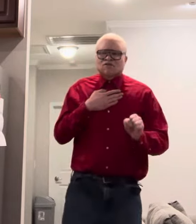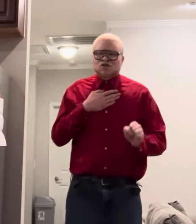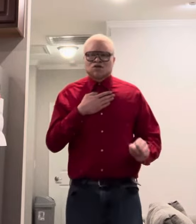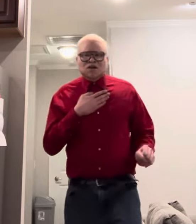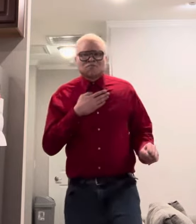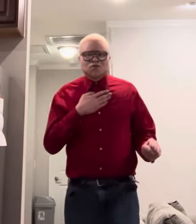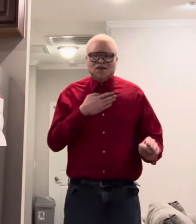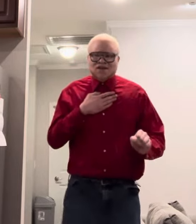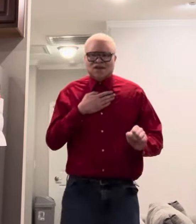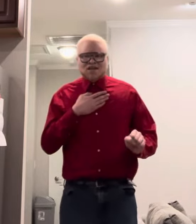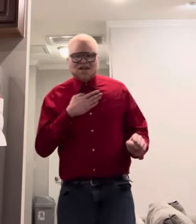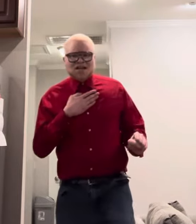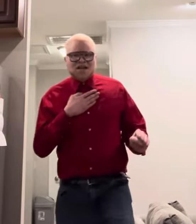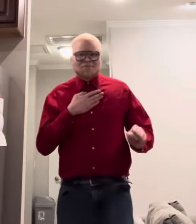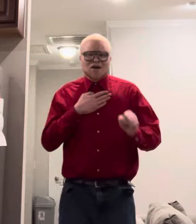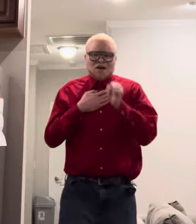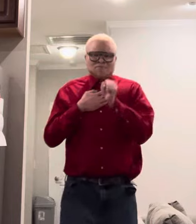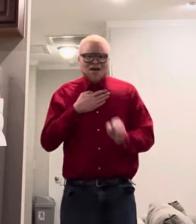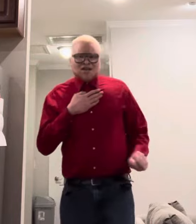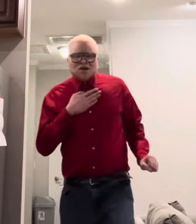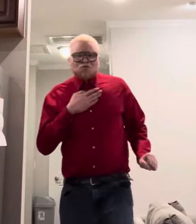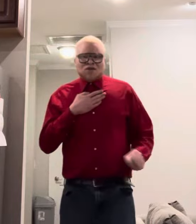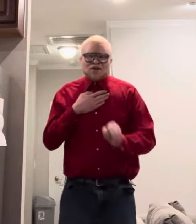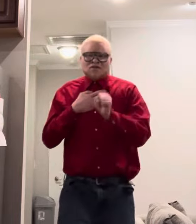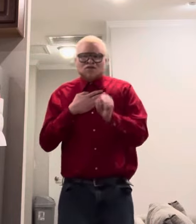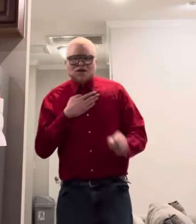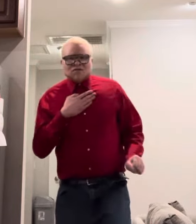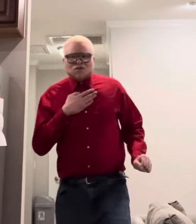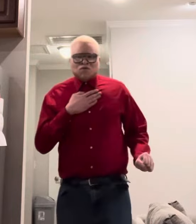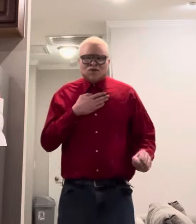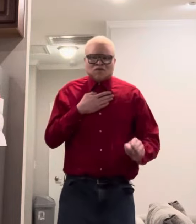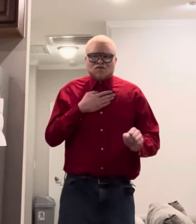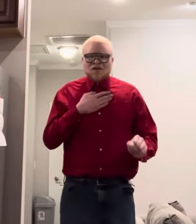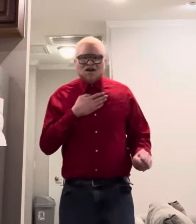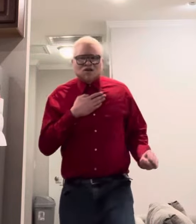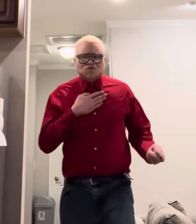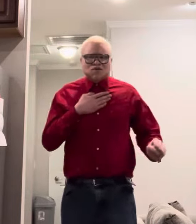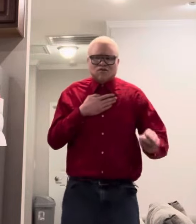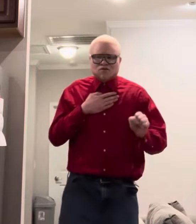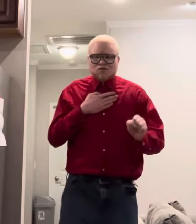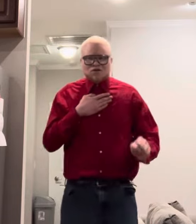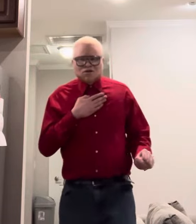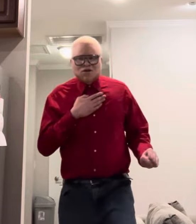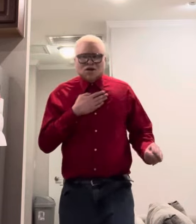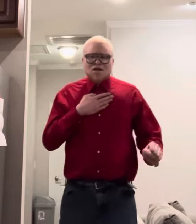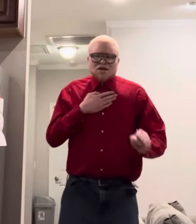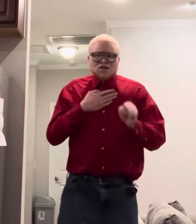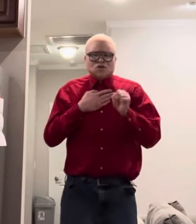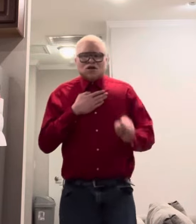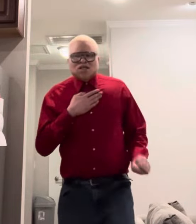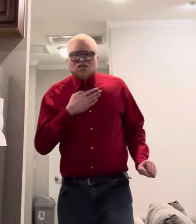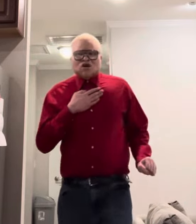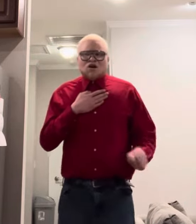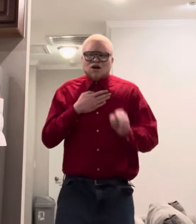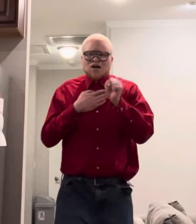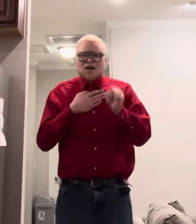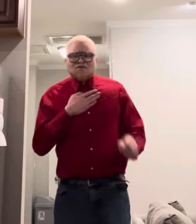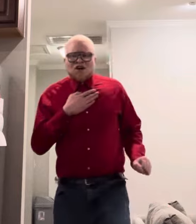to the grim. May the wings of the weak now go hither, nor a star of her